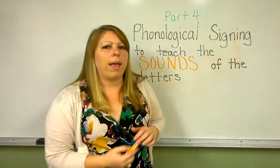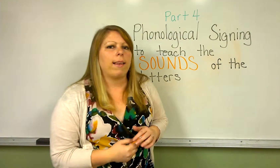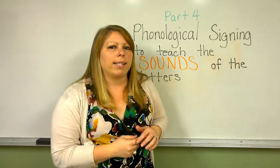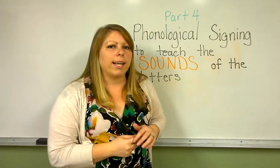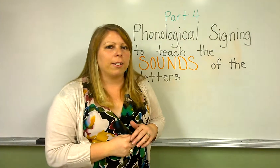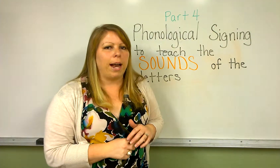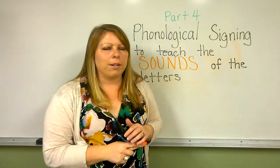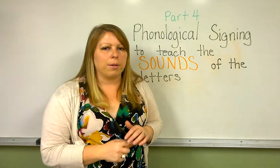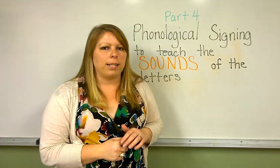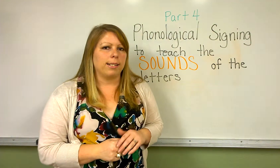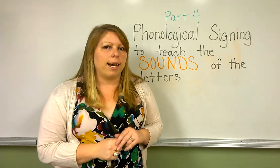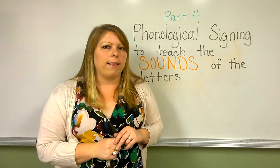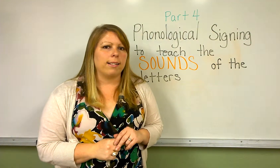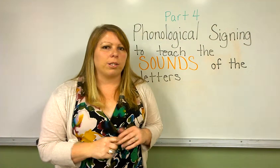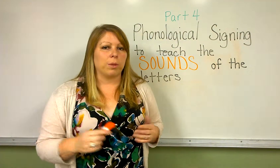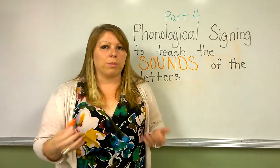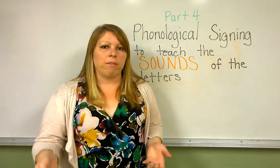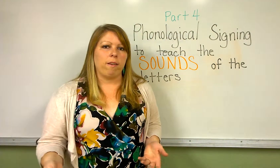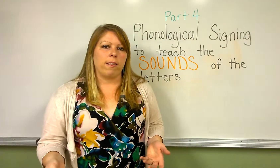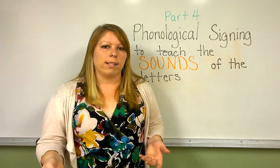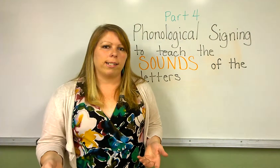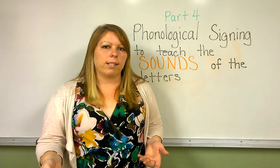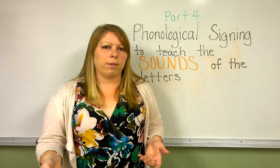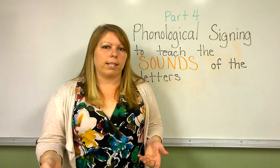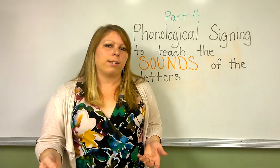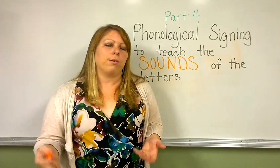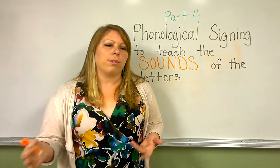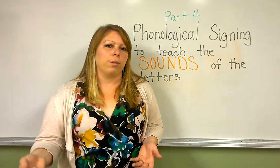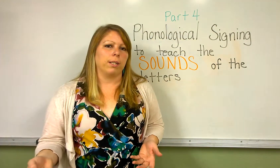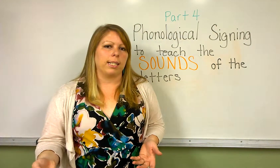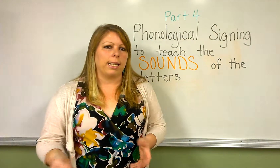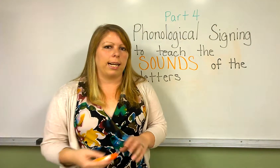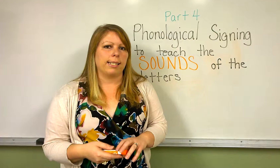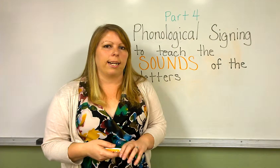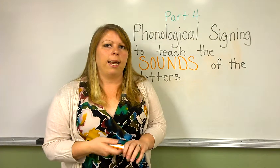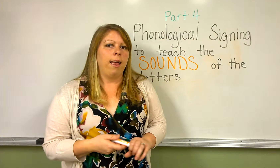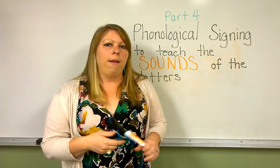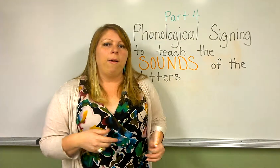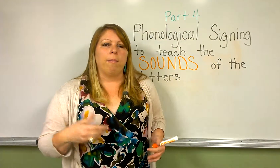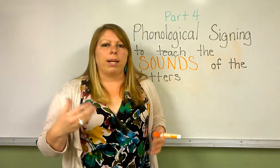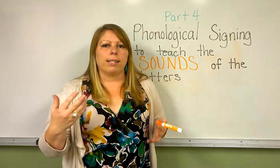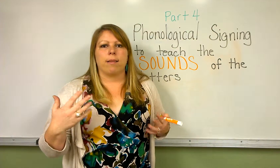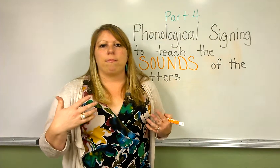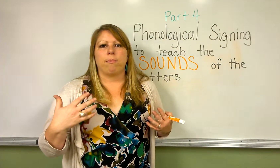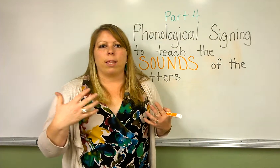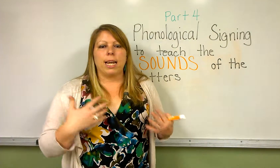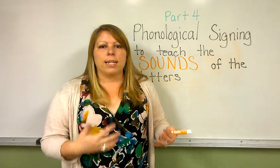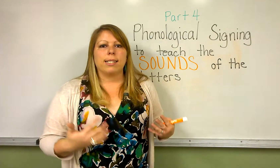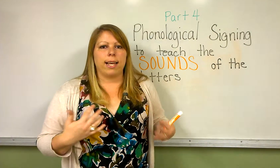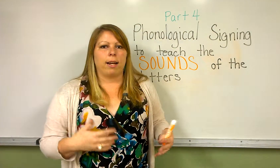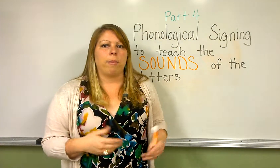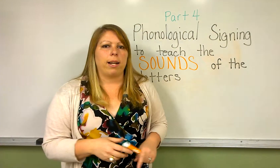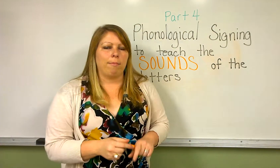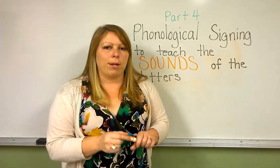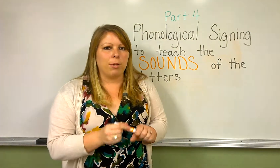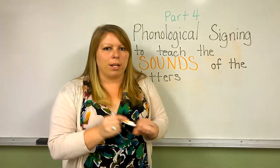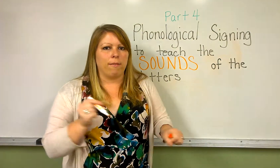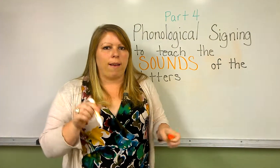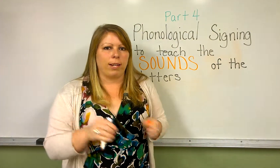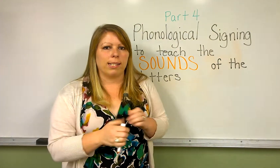Bethany Tucker actually designed this to work with 5th and 6th grade students who were dyslexic, because the kinesthetic body motion of having a